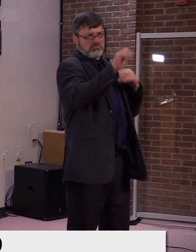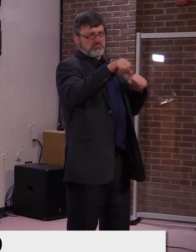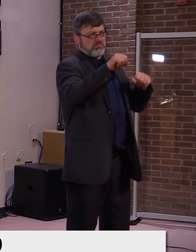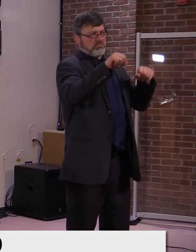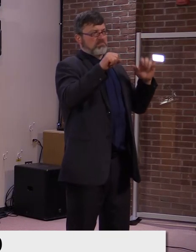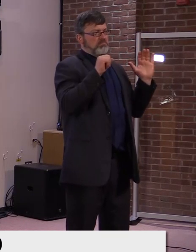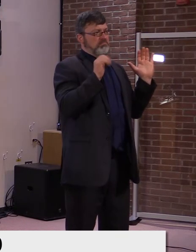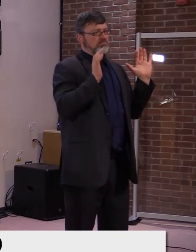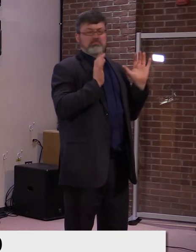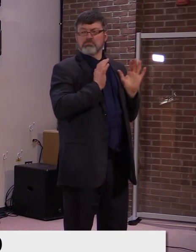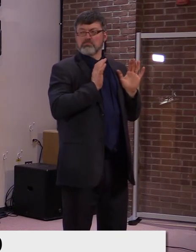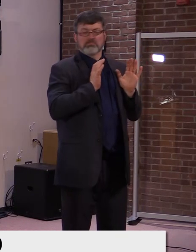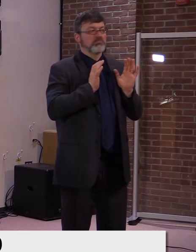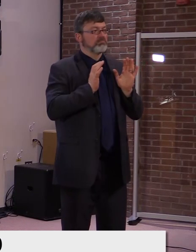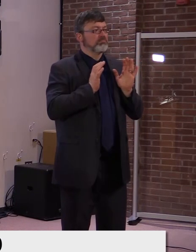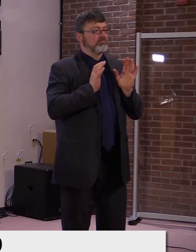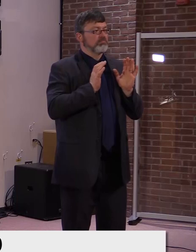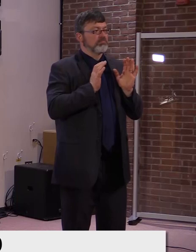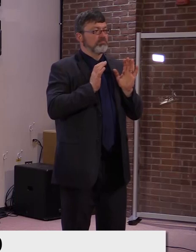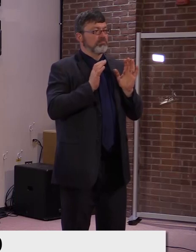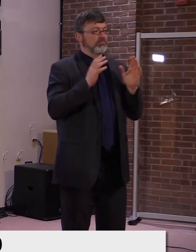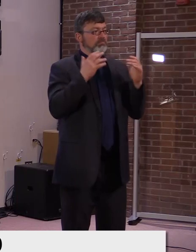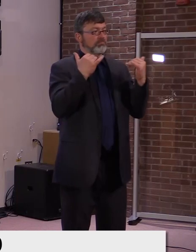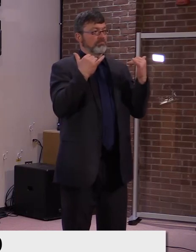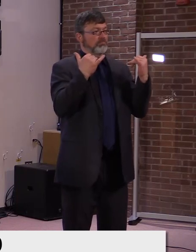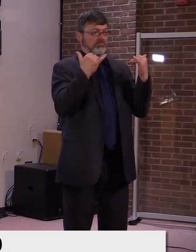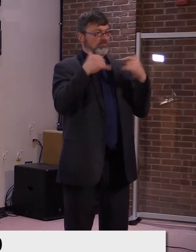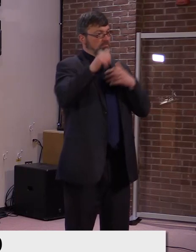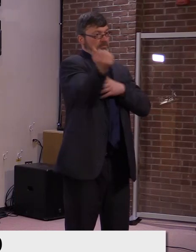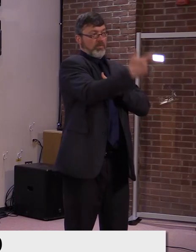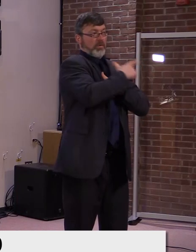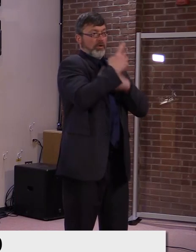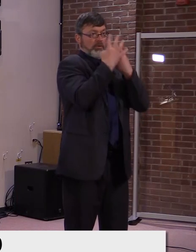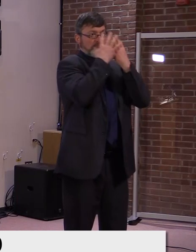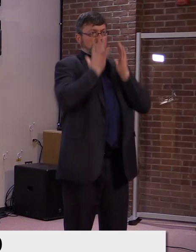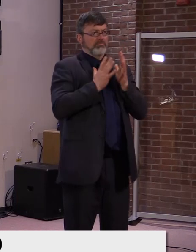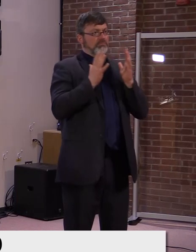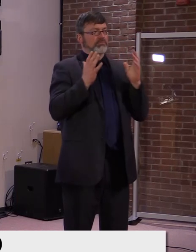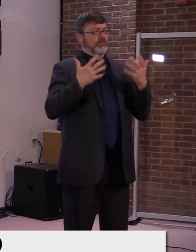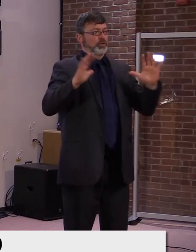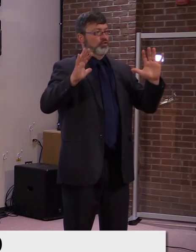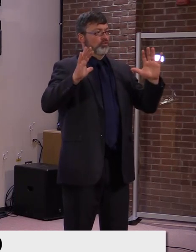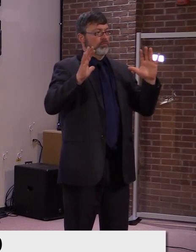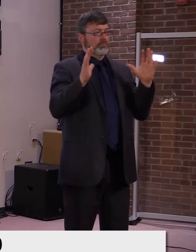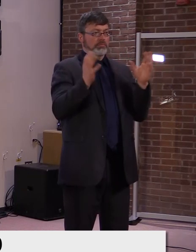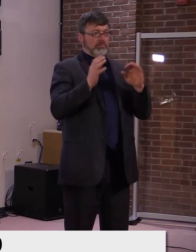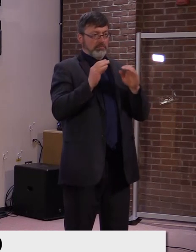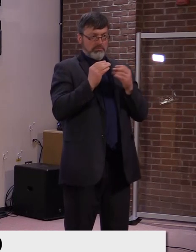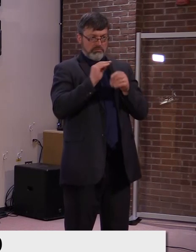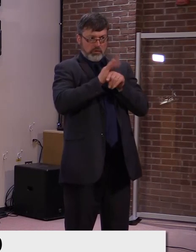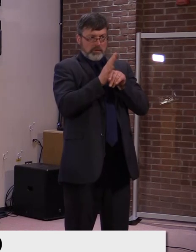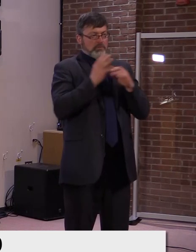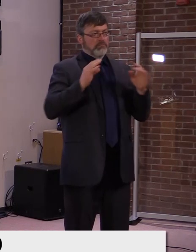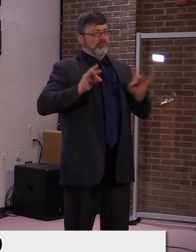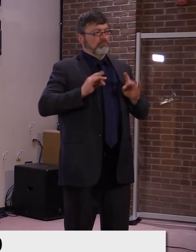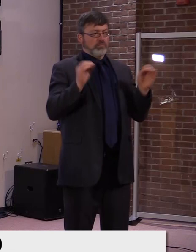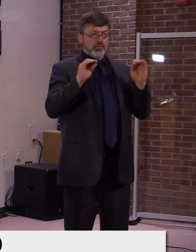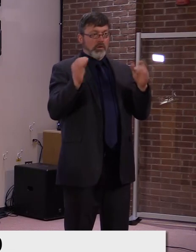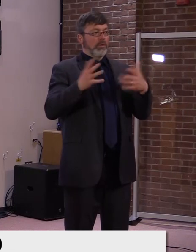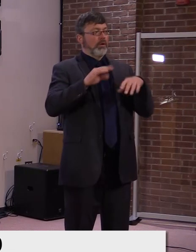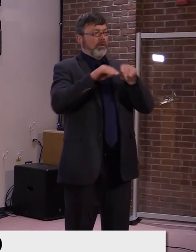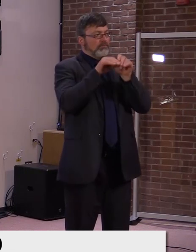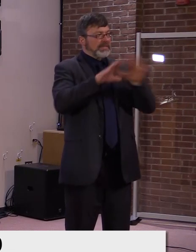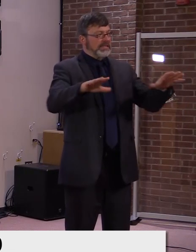inmates all being cleared and this drifting into your rearview mirror, have any lessons been learned and any operational